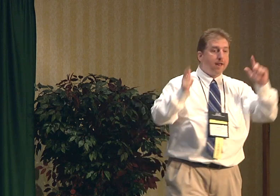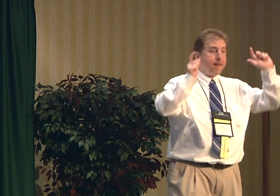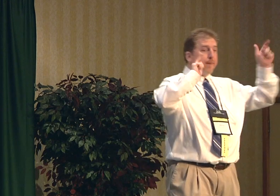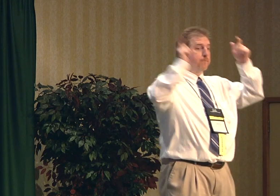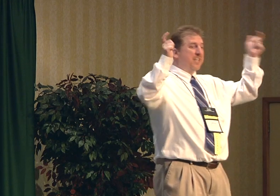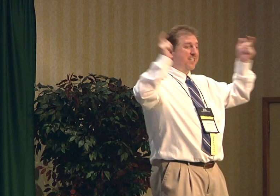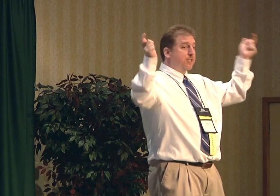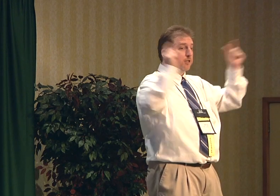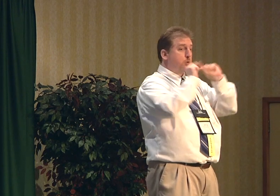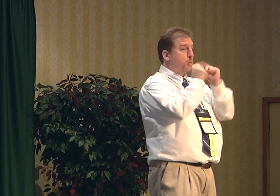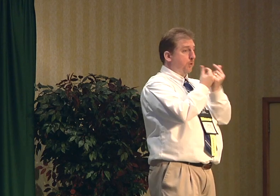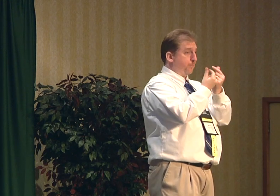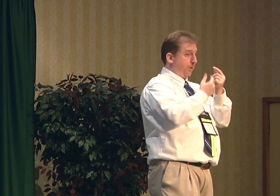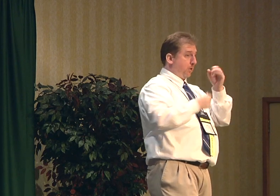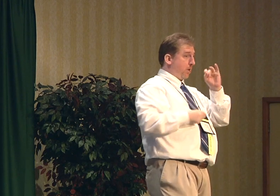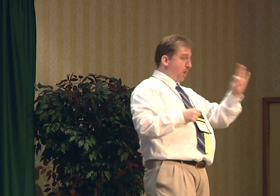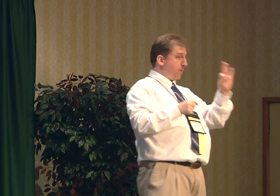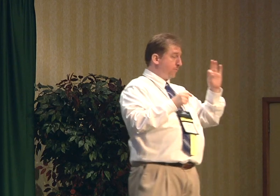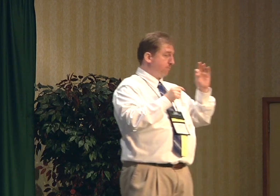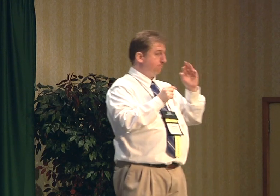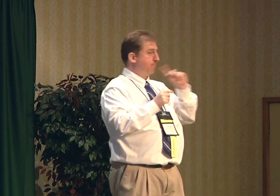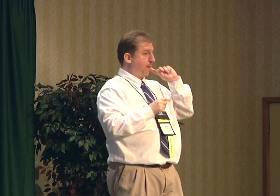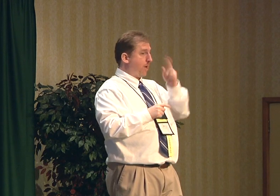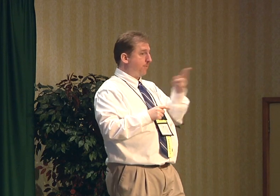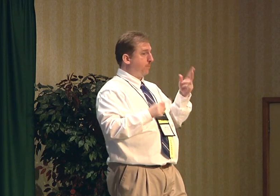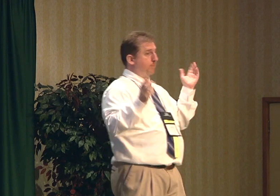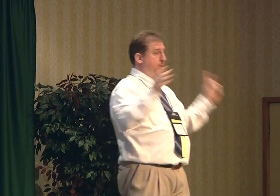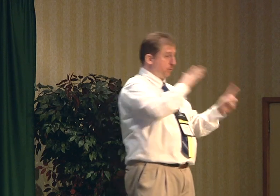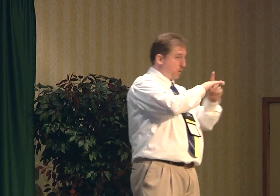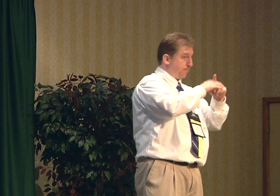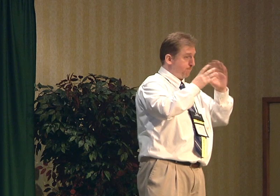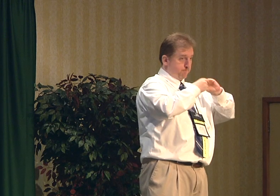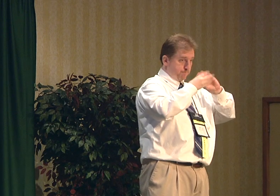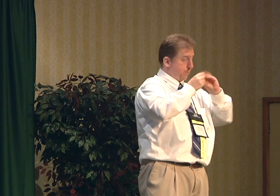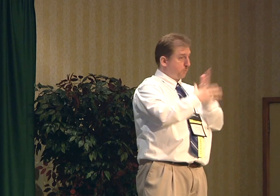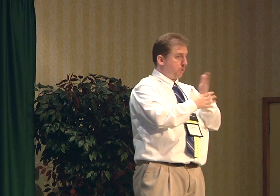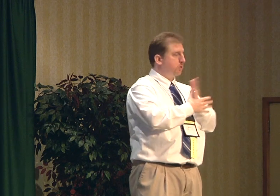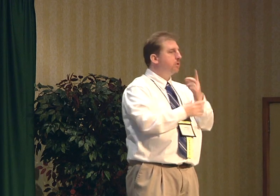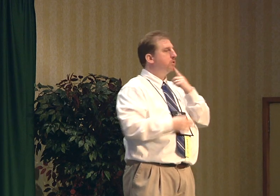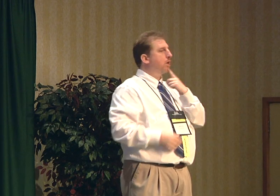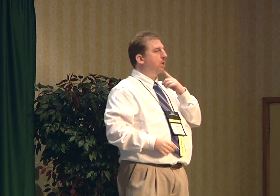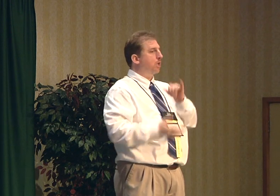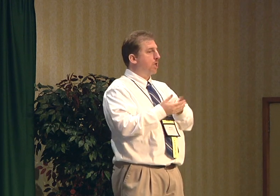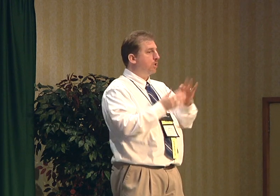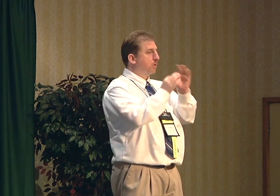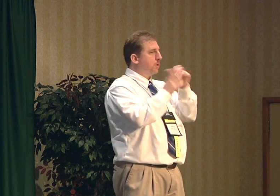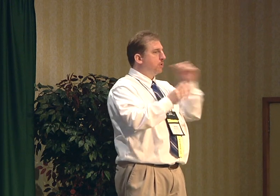All right. So the biggest group of deaf and hard of hearing attendees at